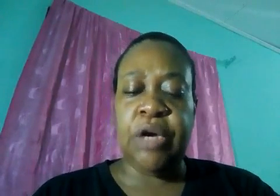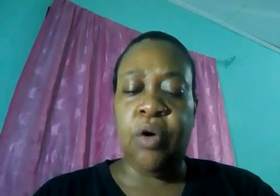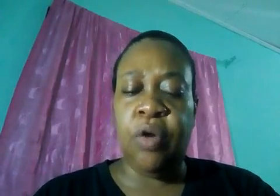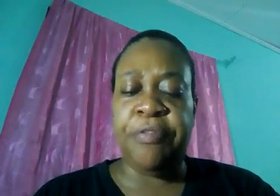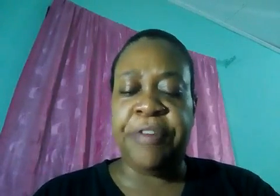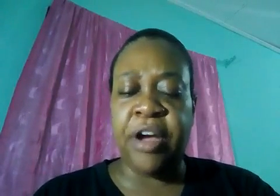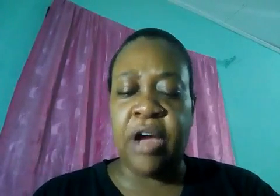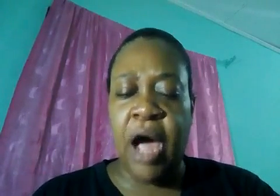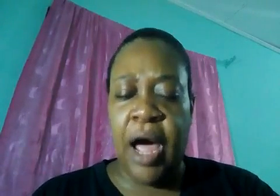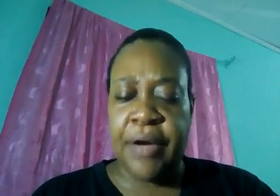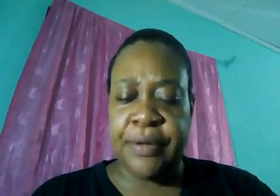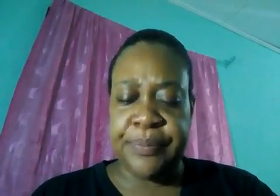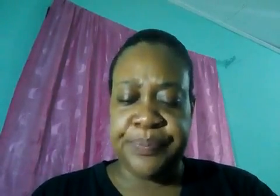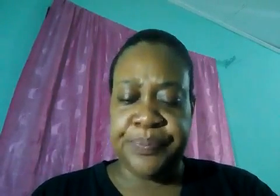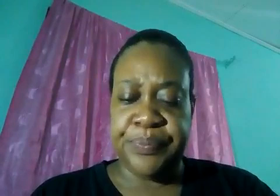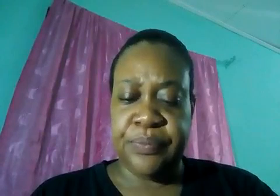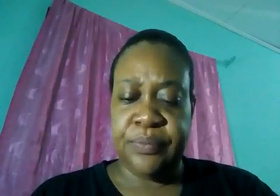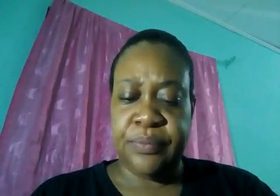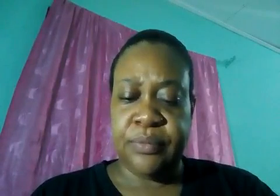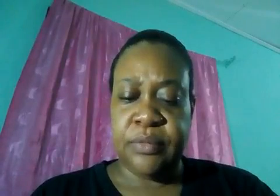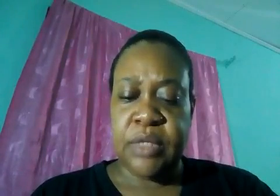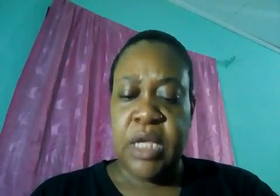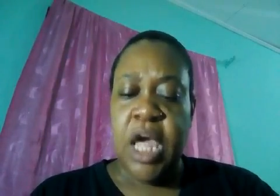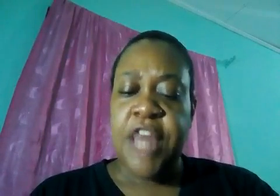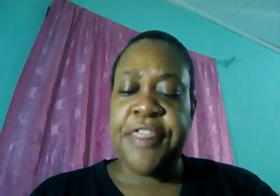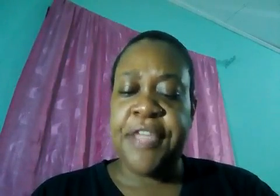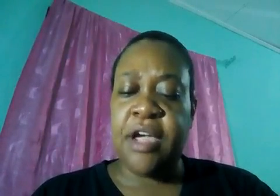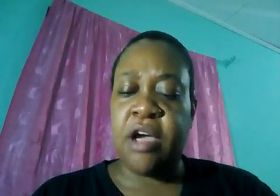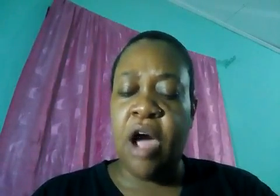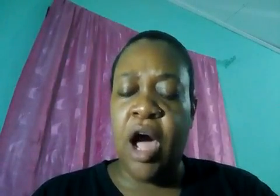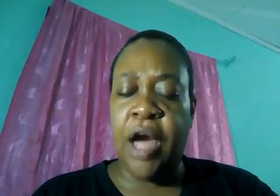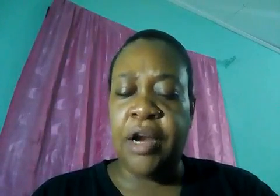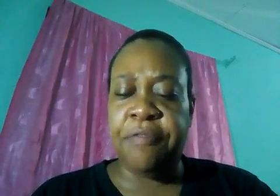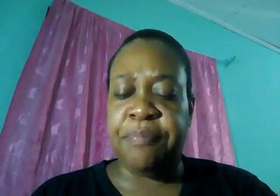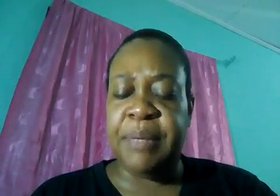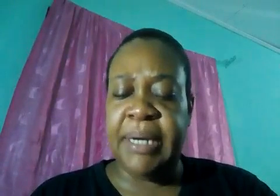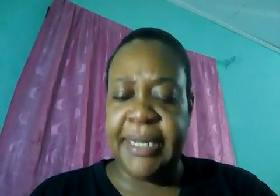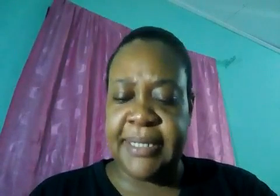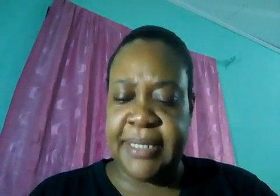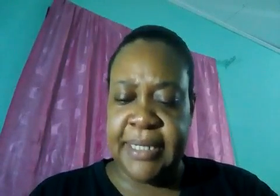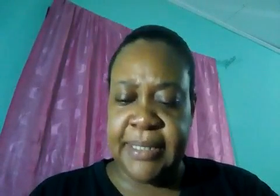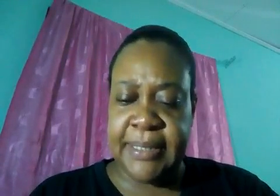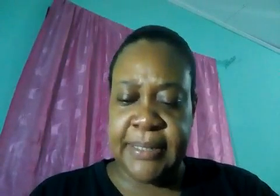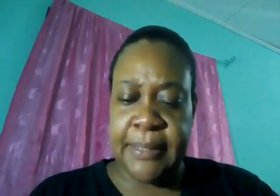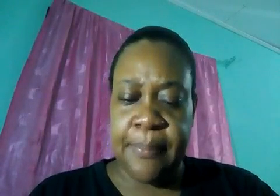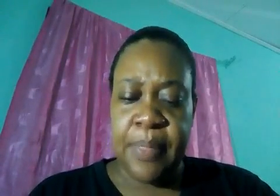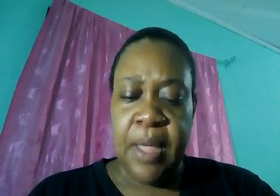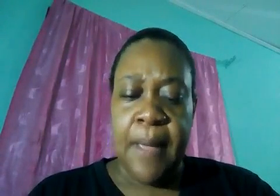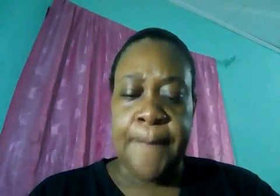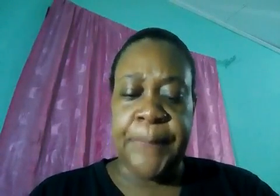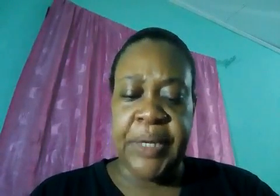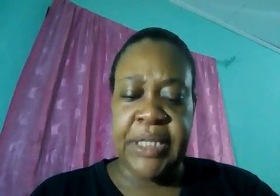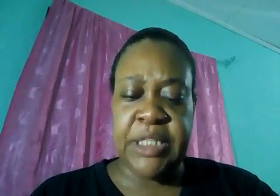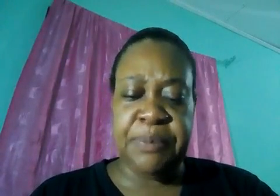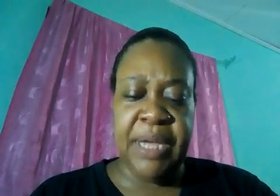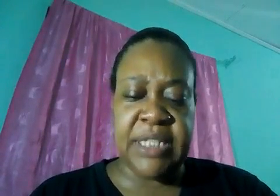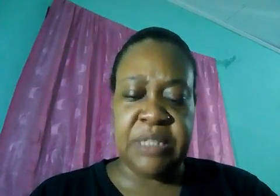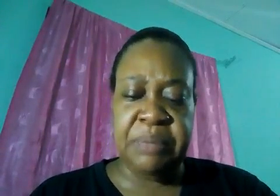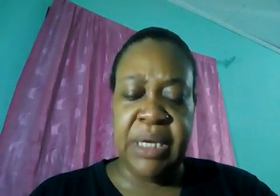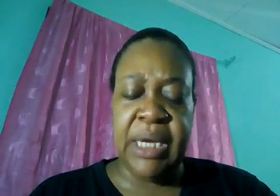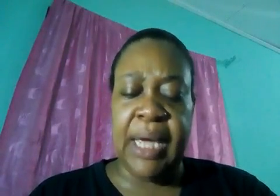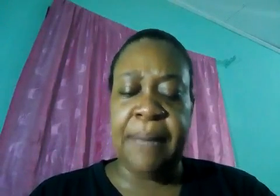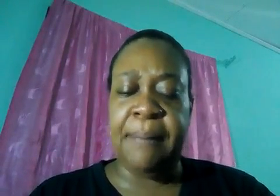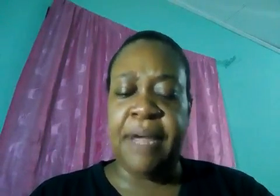Jehovah God, the God of blessings, please bless me and my